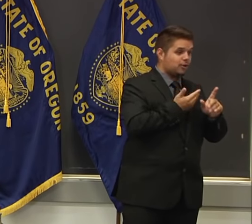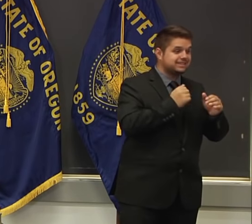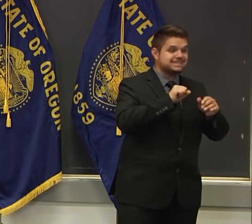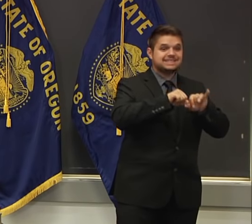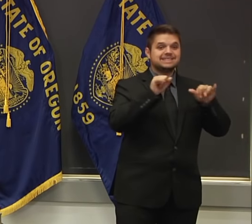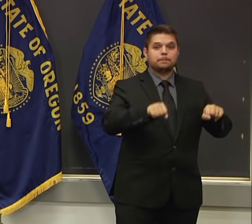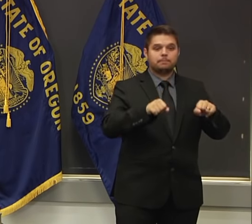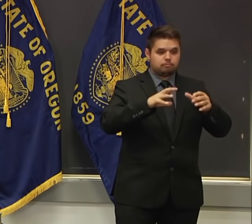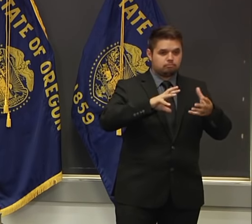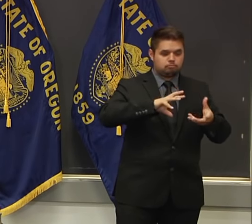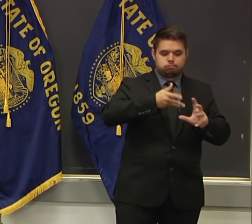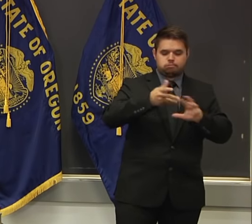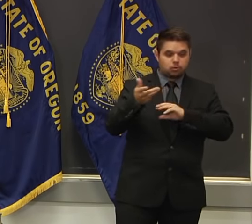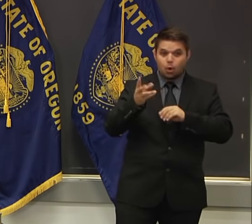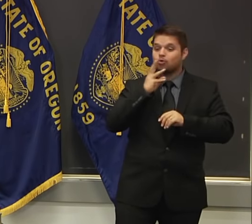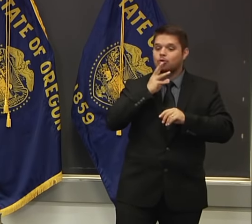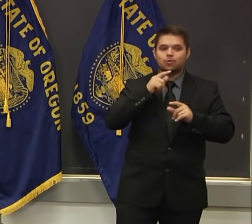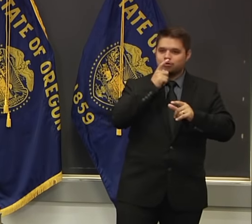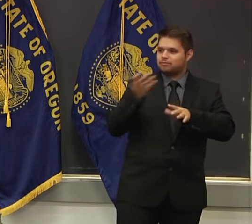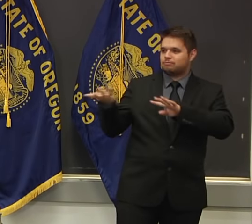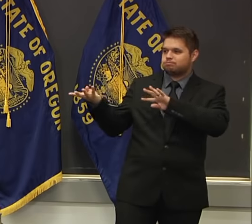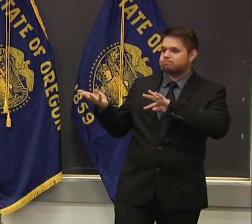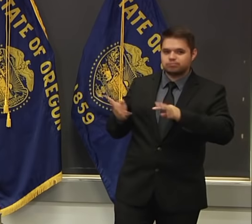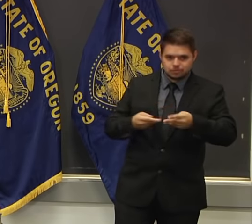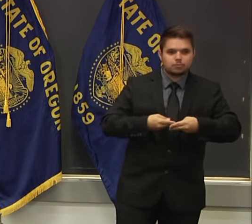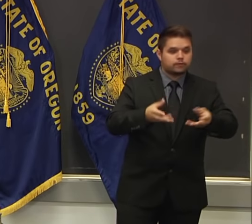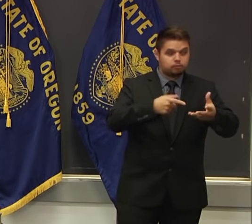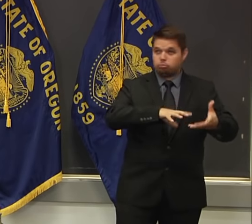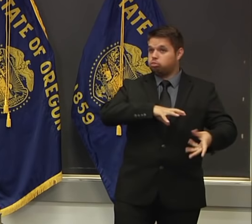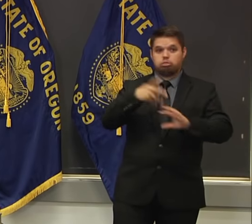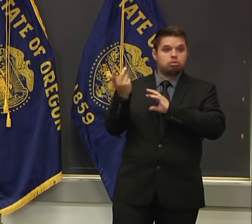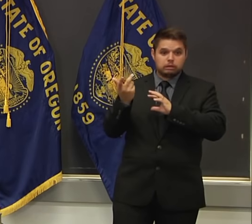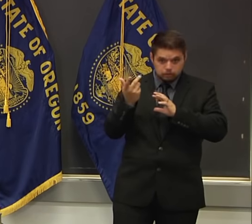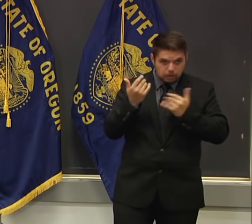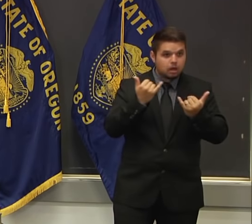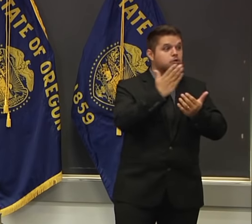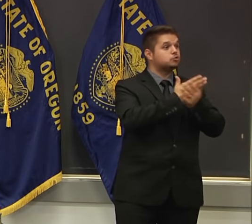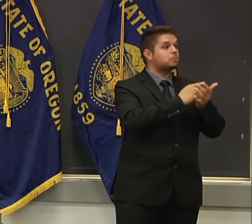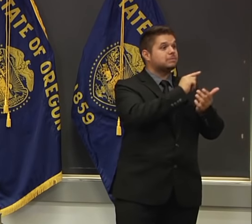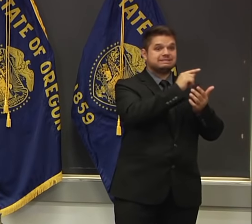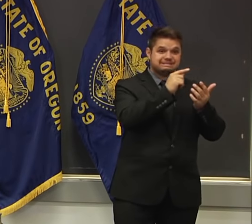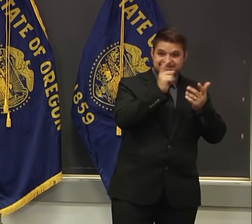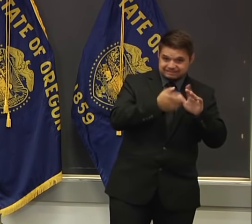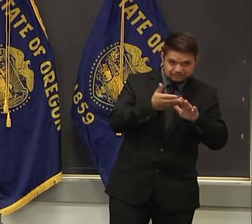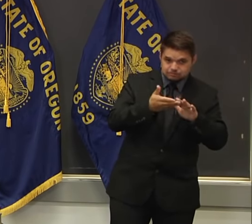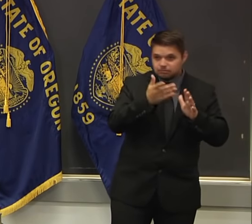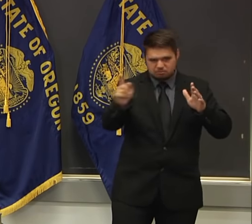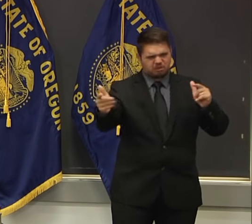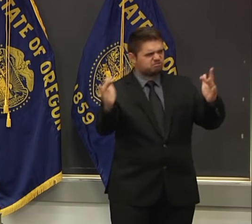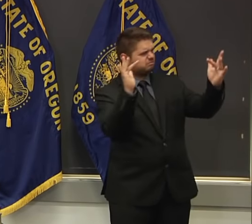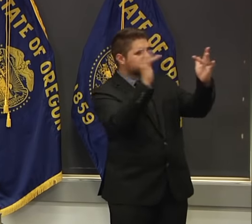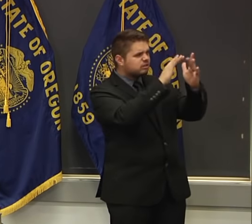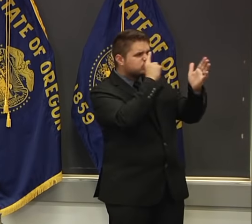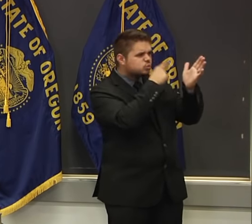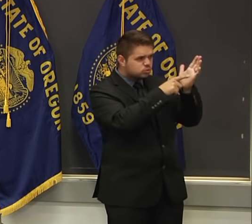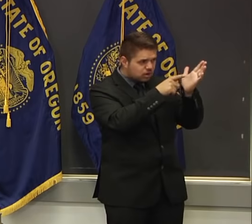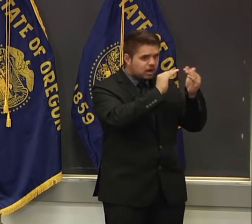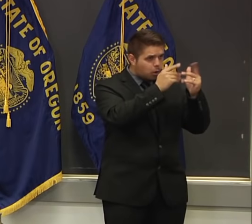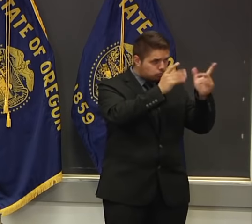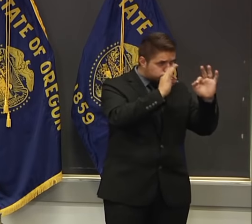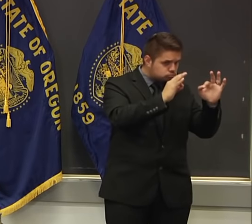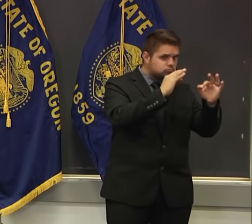they're giving people information they need to keep themselves safe and get an alternate source of water if needed. Lara